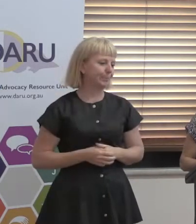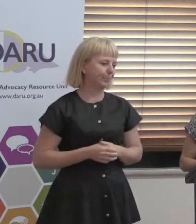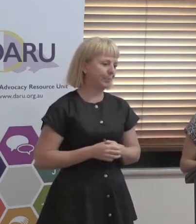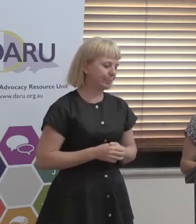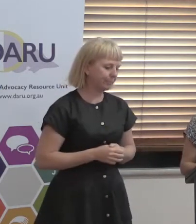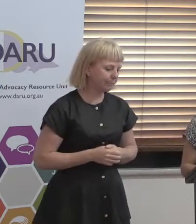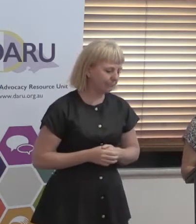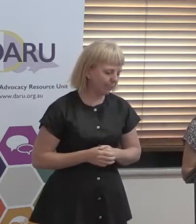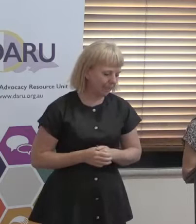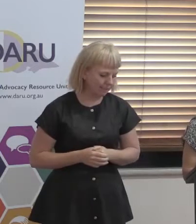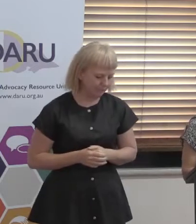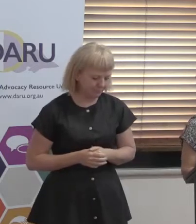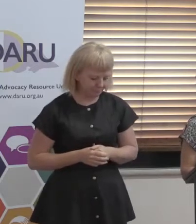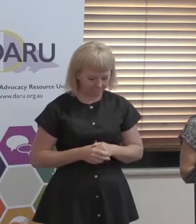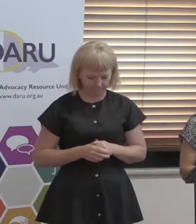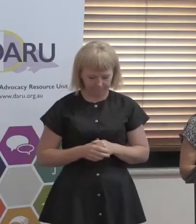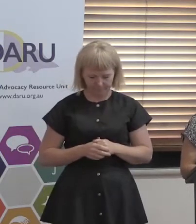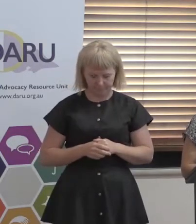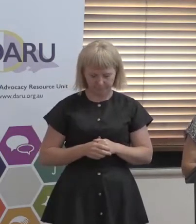What we haven't